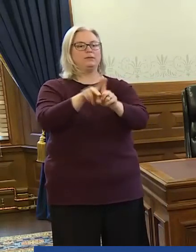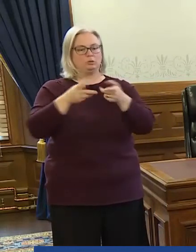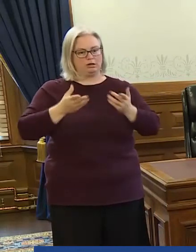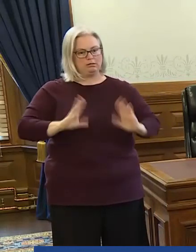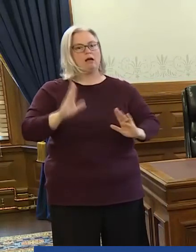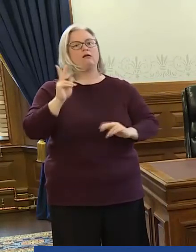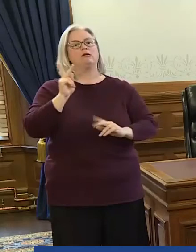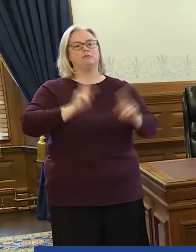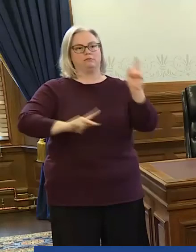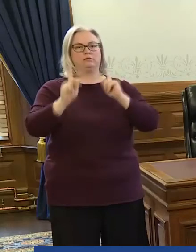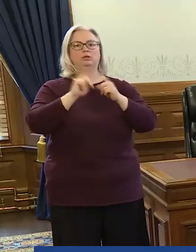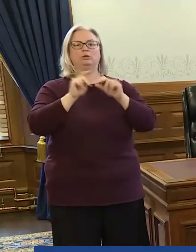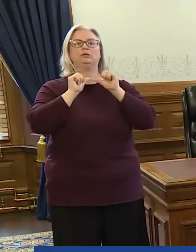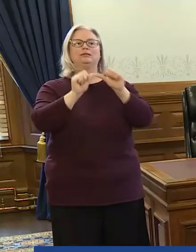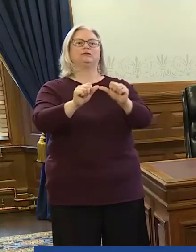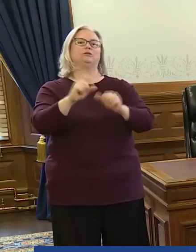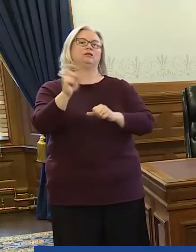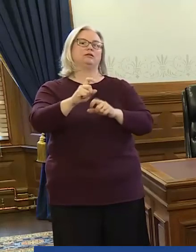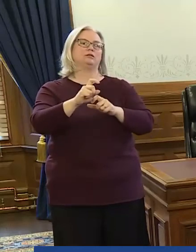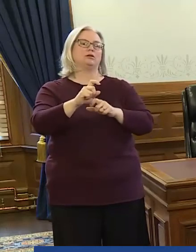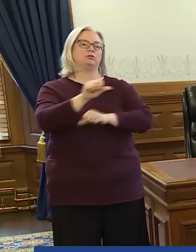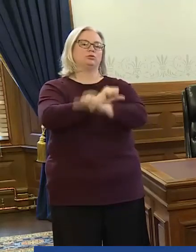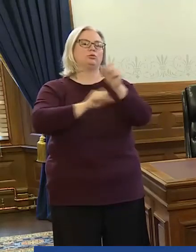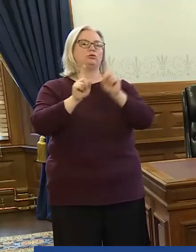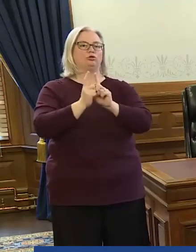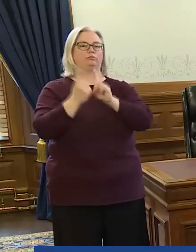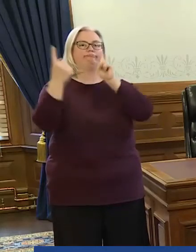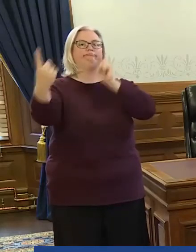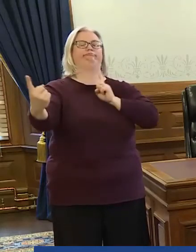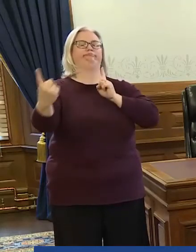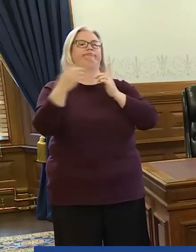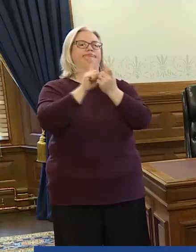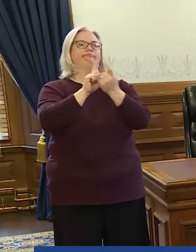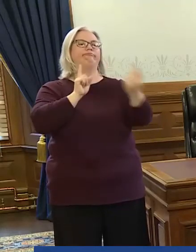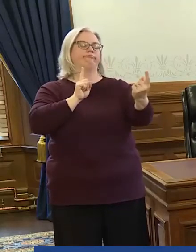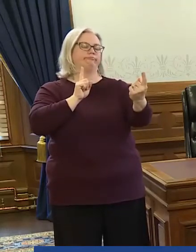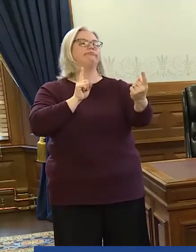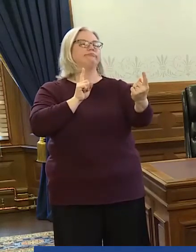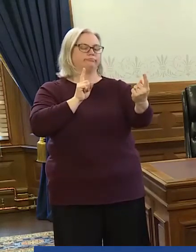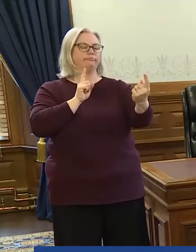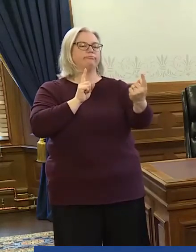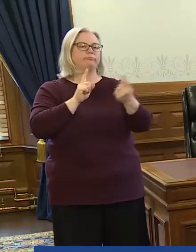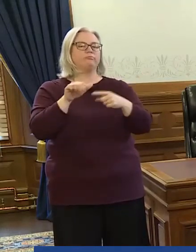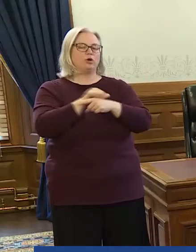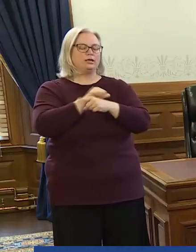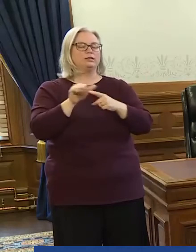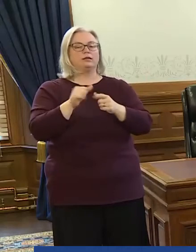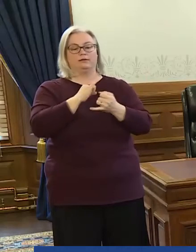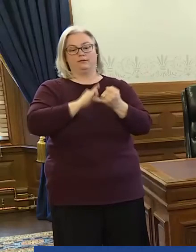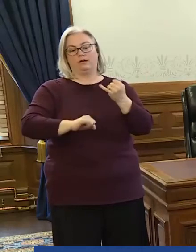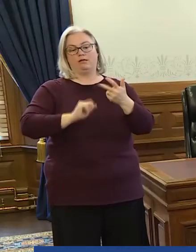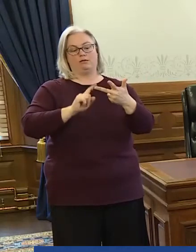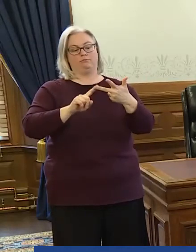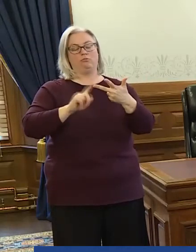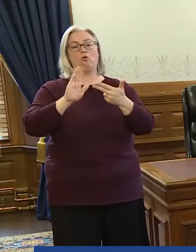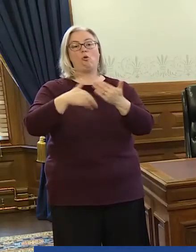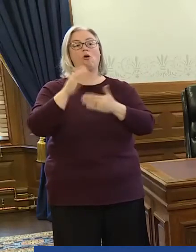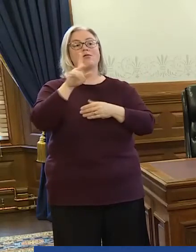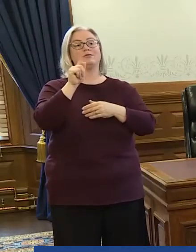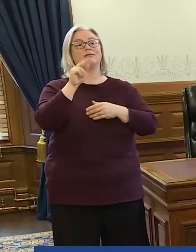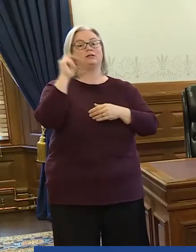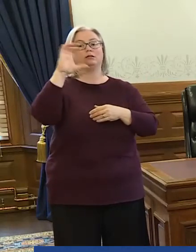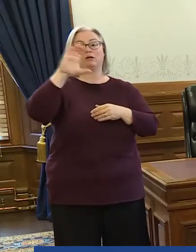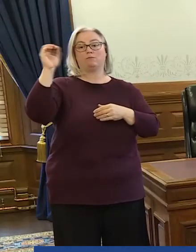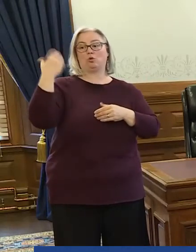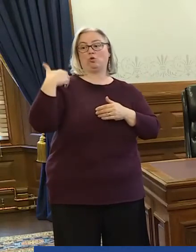allow Kansans to continue the necessary social distancing practices. Finally, all Kansas employers, as required